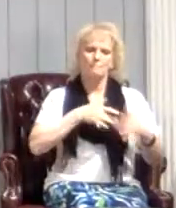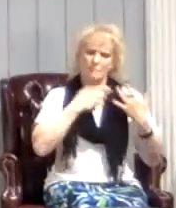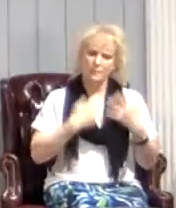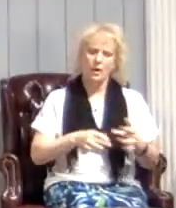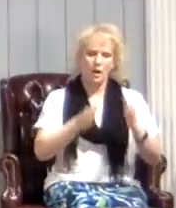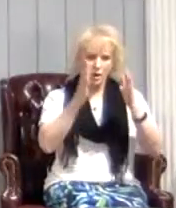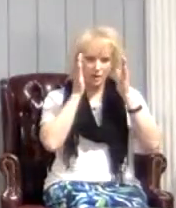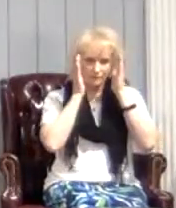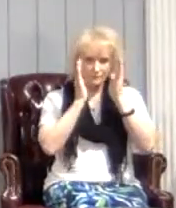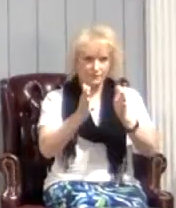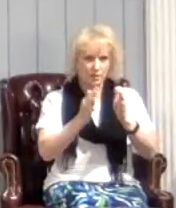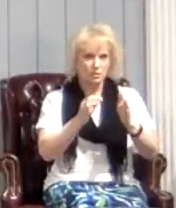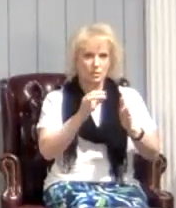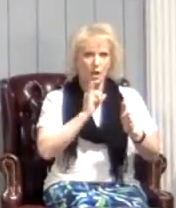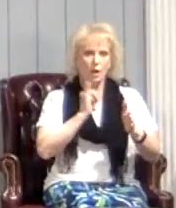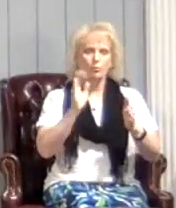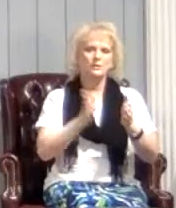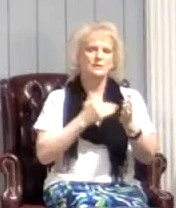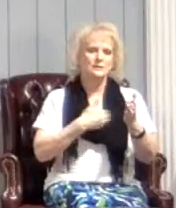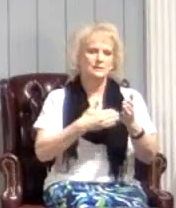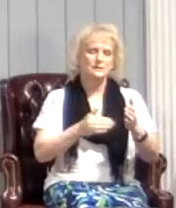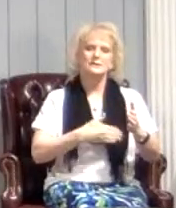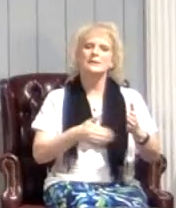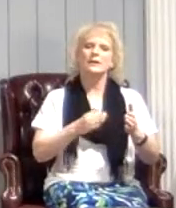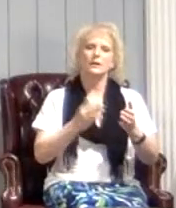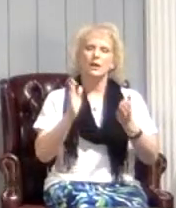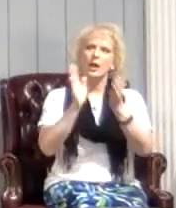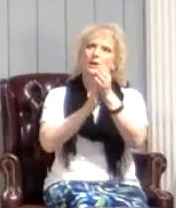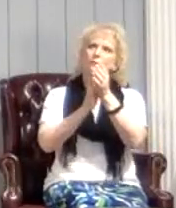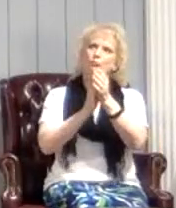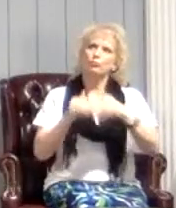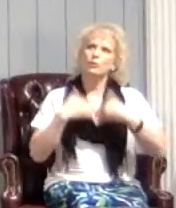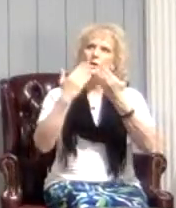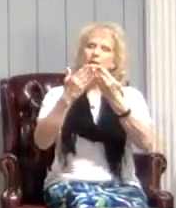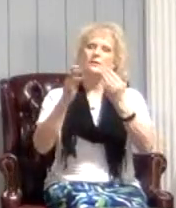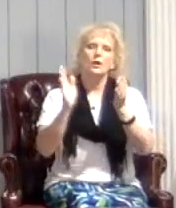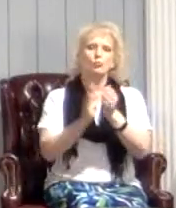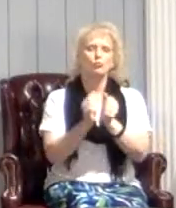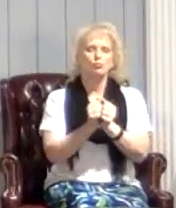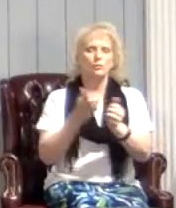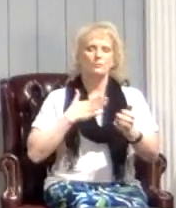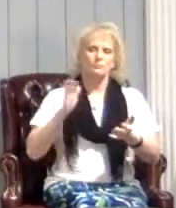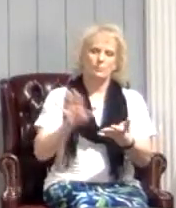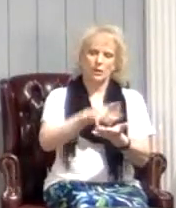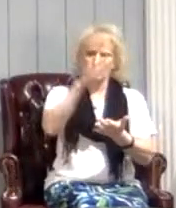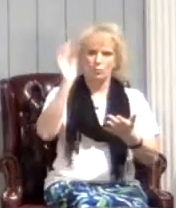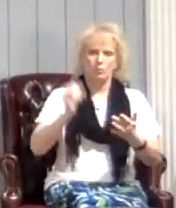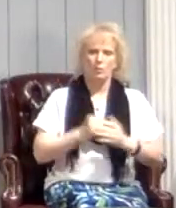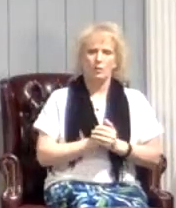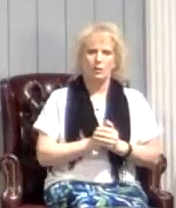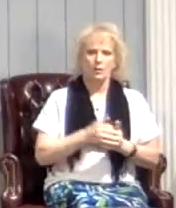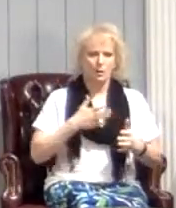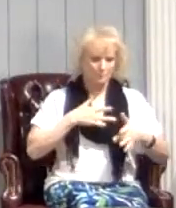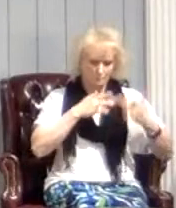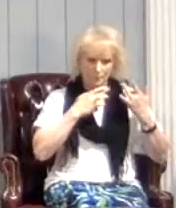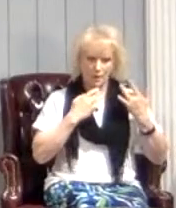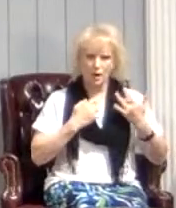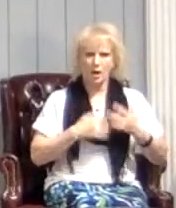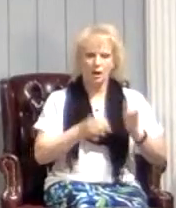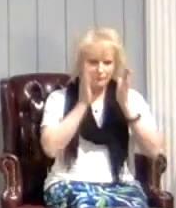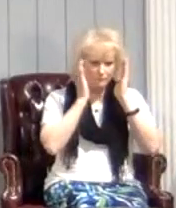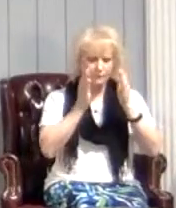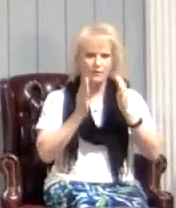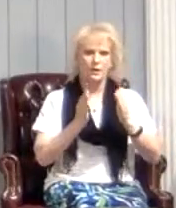is fixed. I will sing and give praise even with my glory. He says, my heart is fixed. And